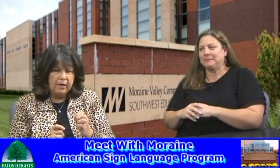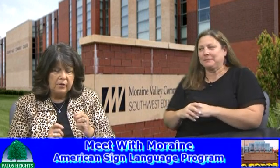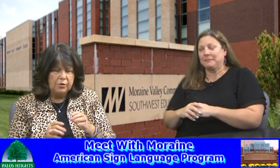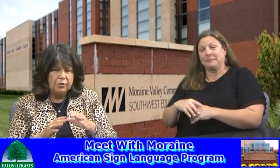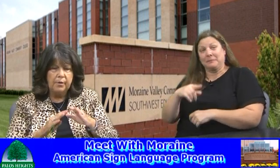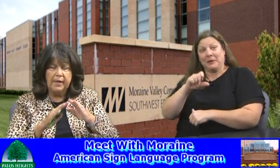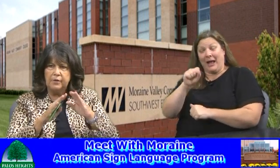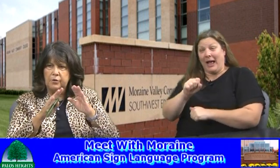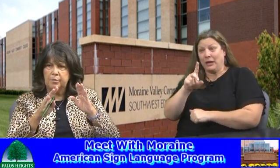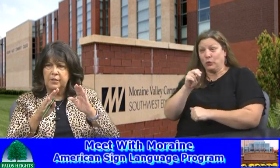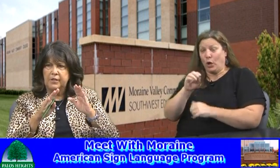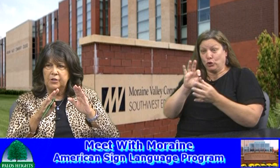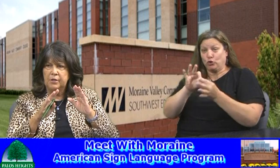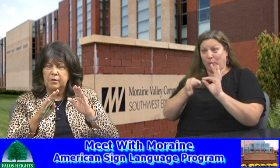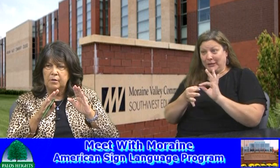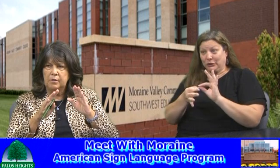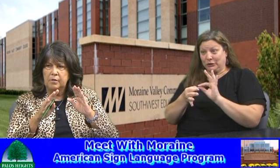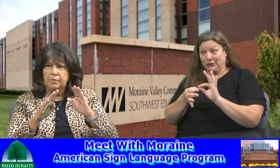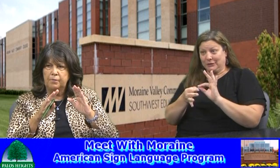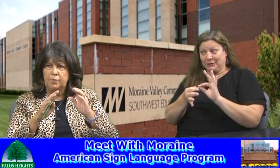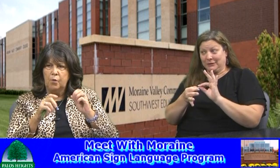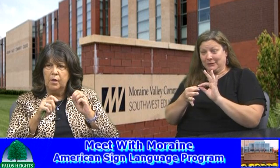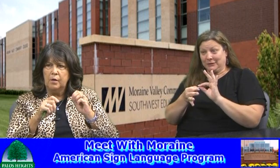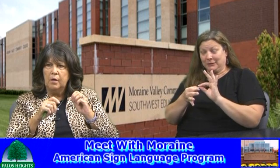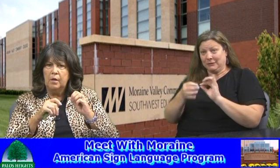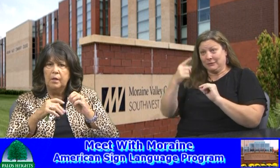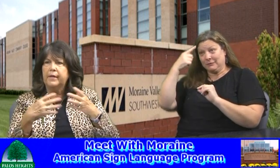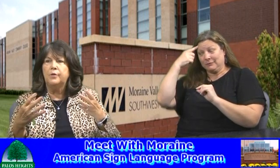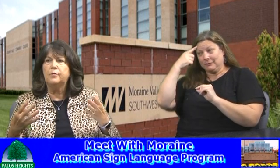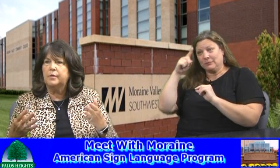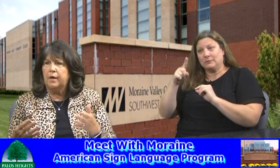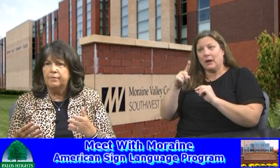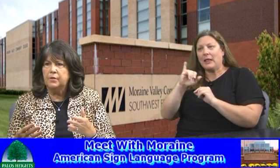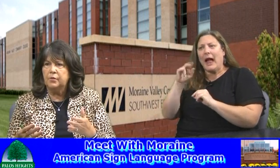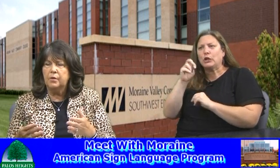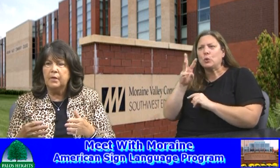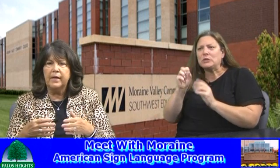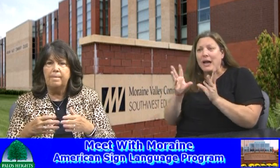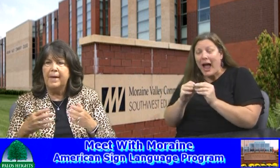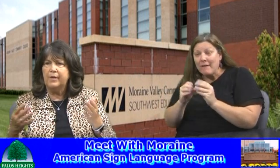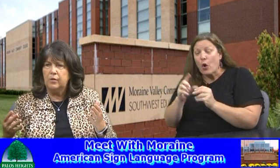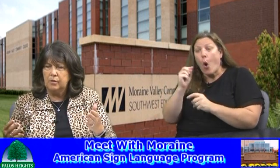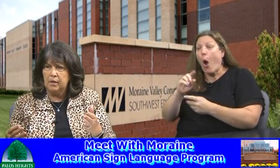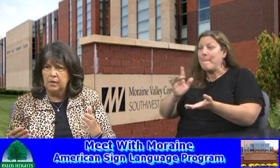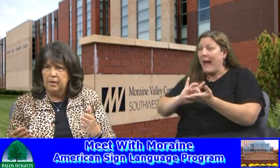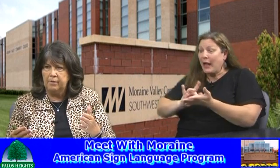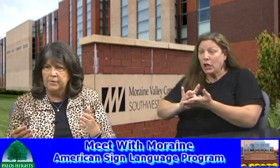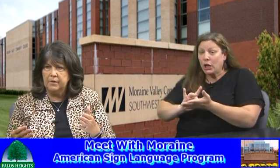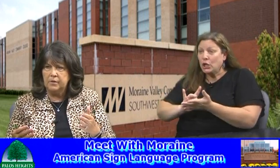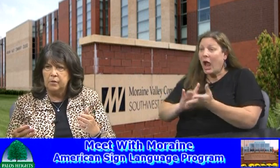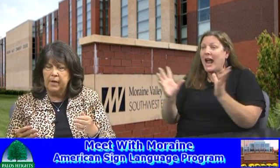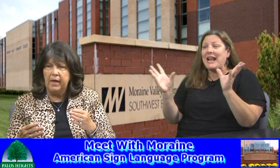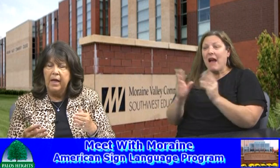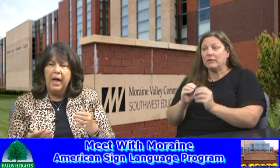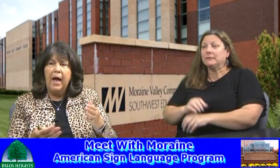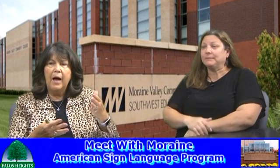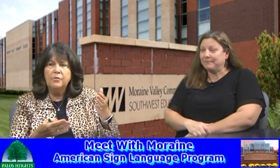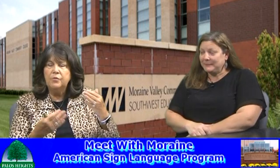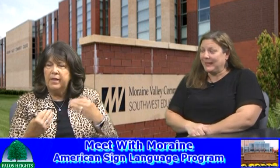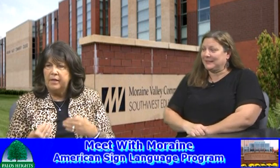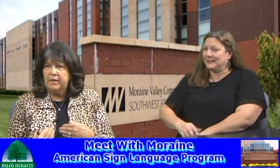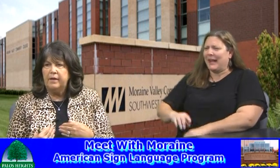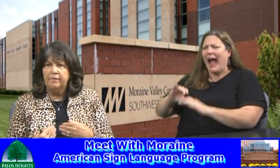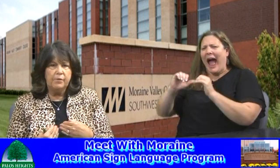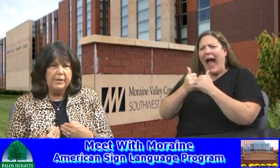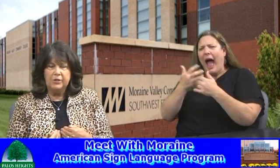can do an interpretation for like a news conference or like a medical conference. Okay, how